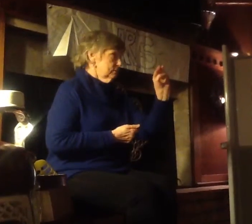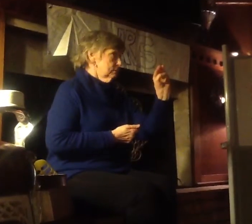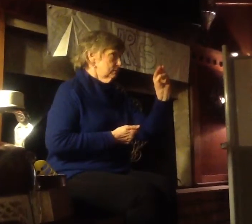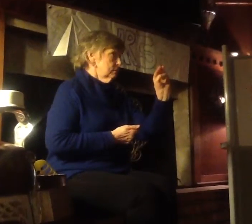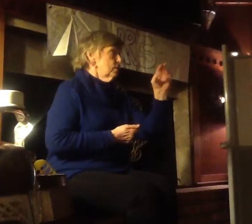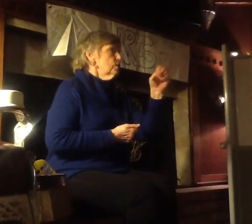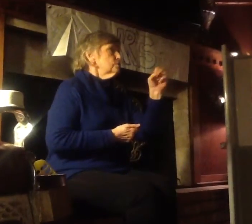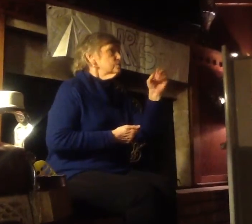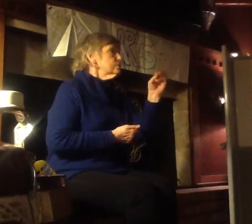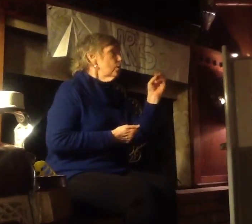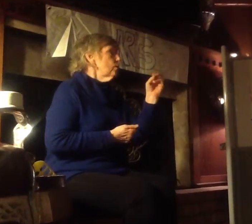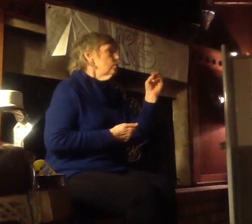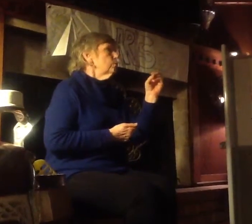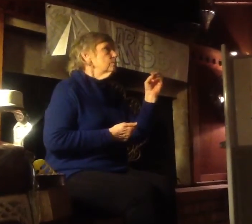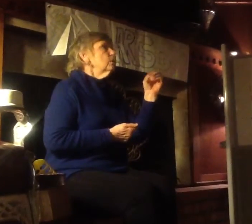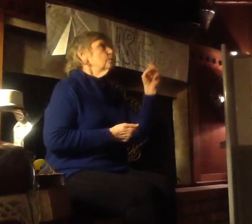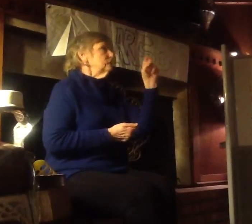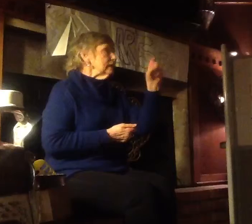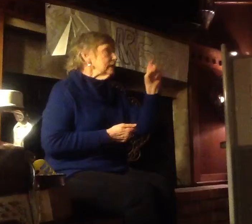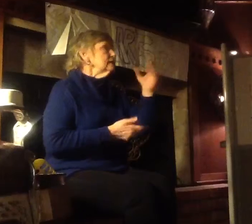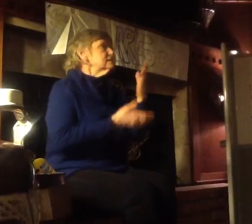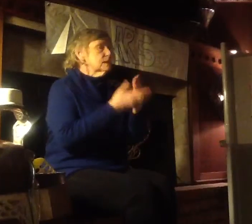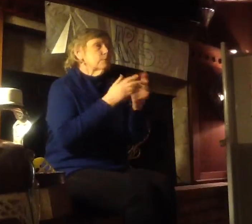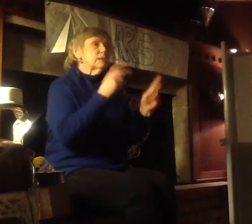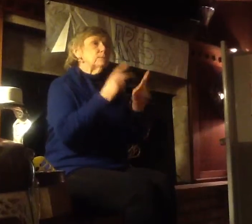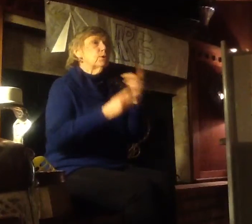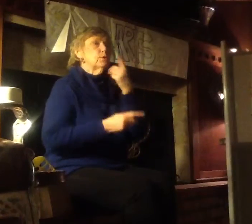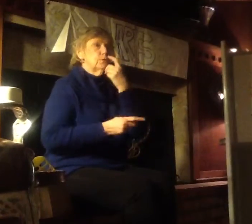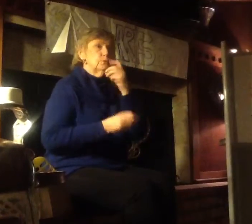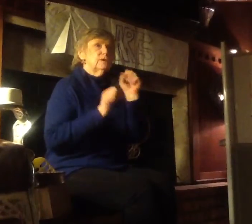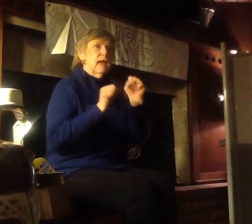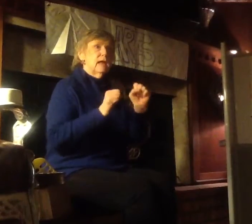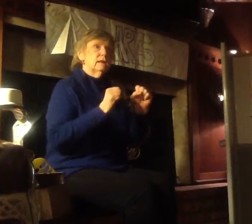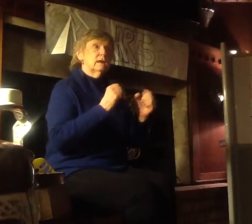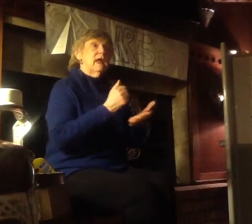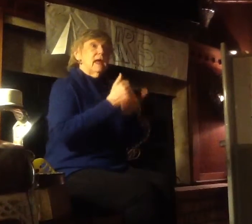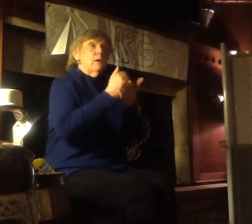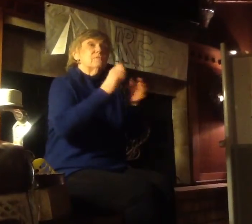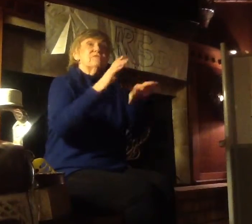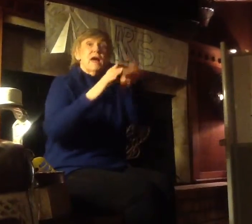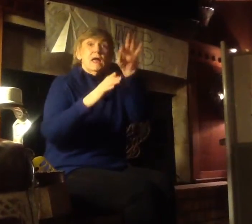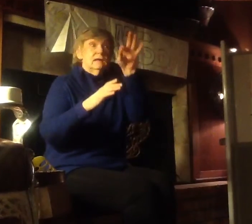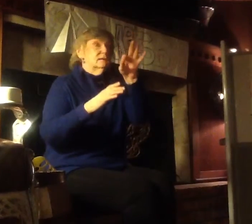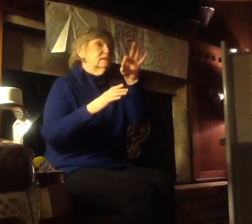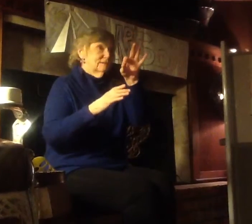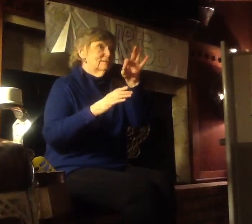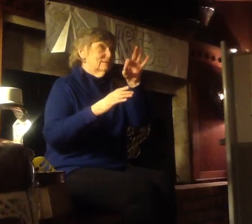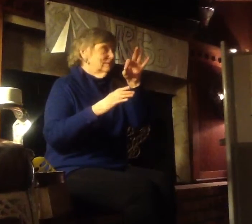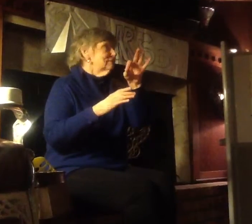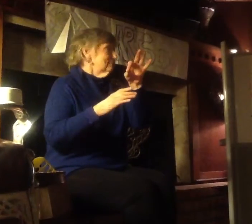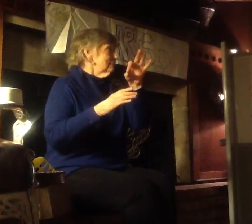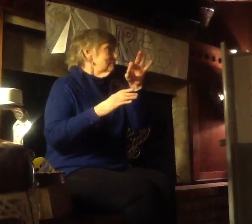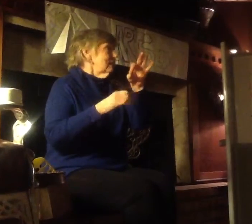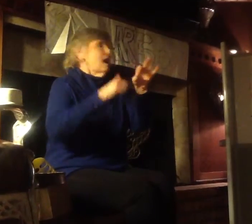tuition. So need some people who can help find.